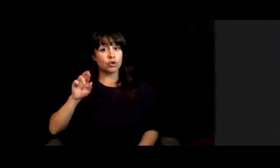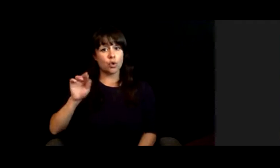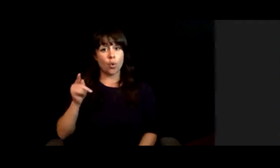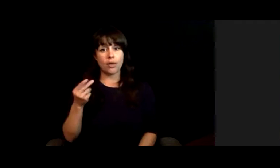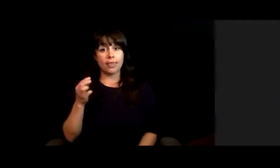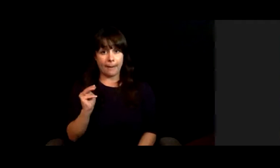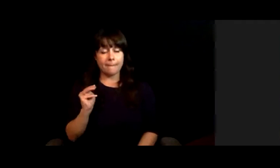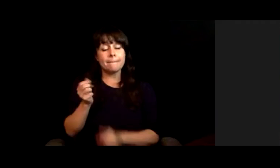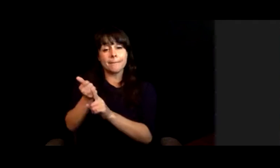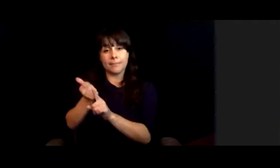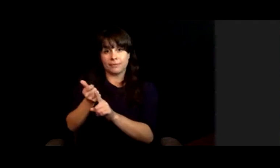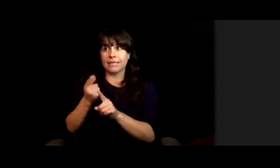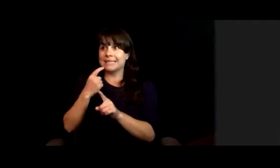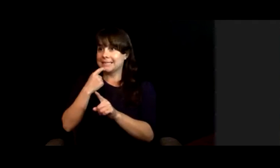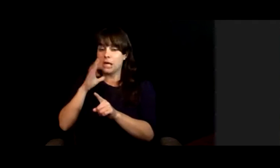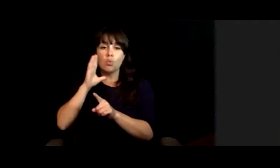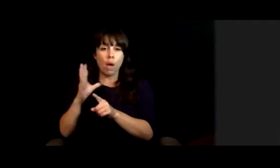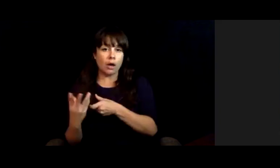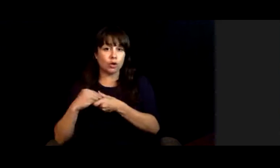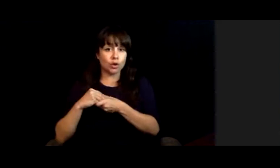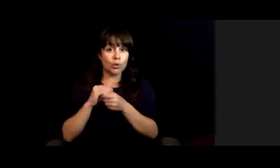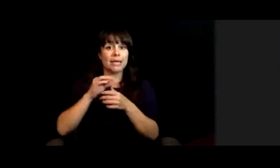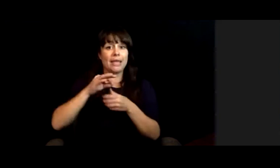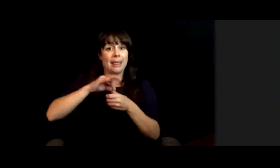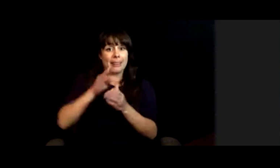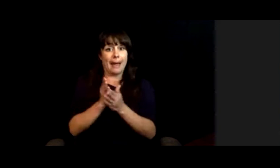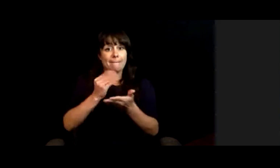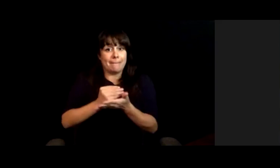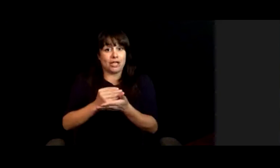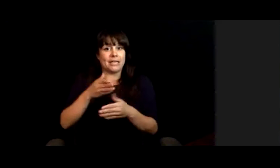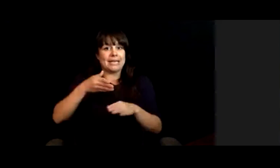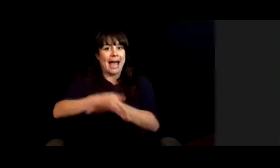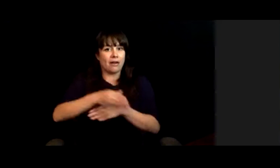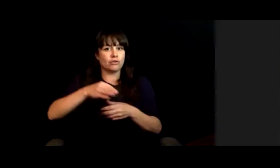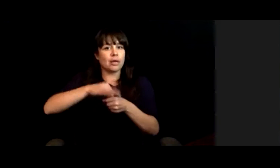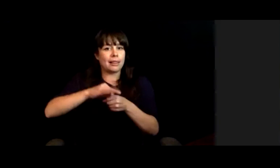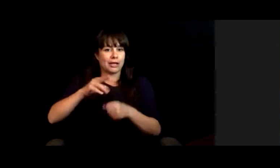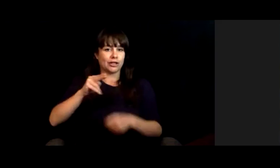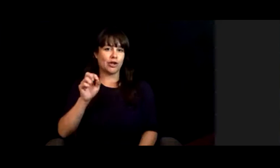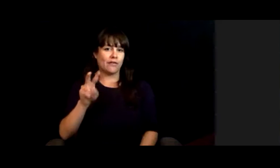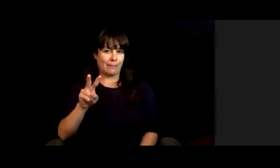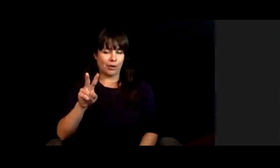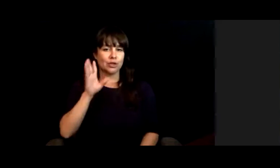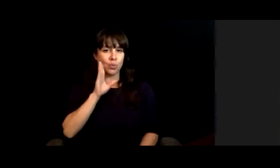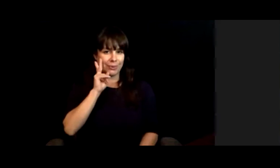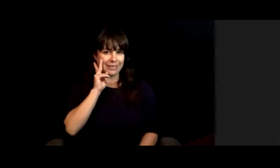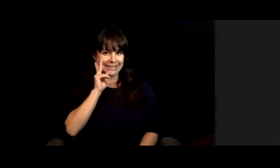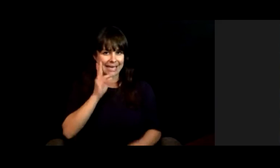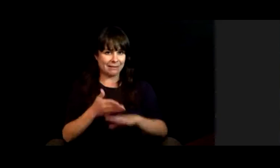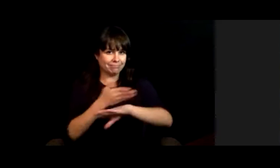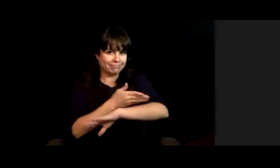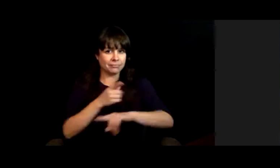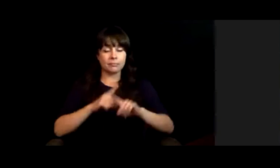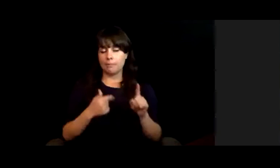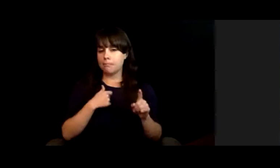going to put in his budget. And as soon as the election's over in November, we'll see that. So I'm there for you. I understand how